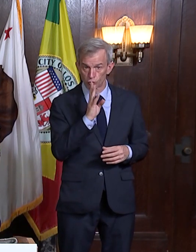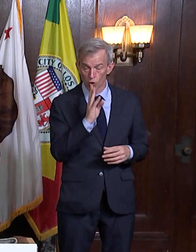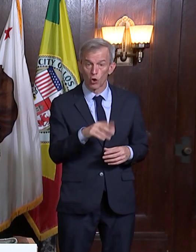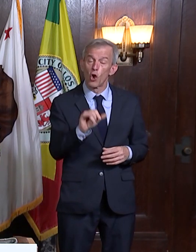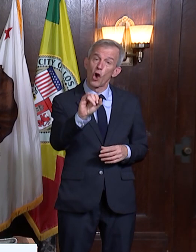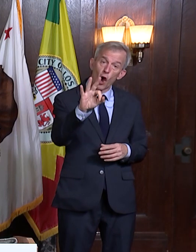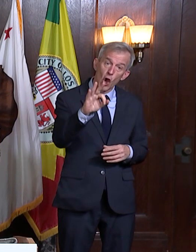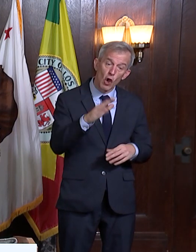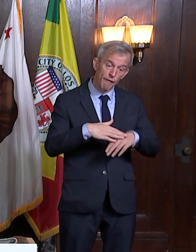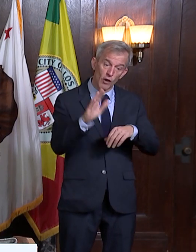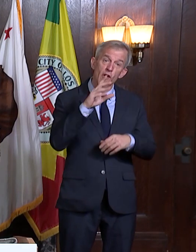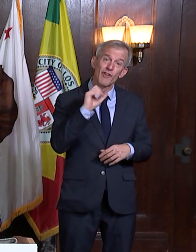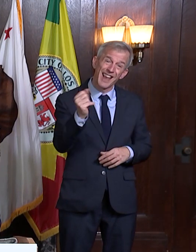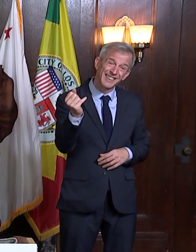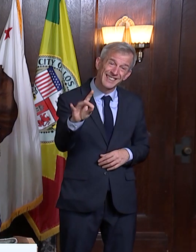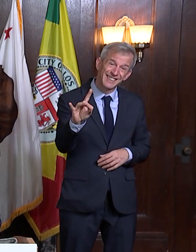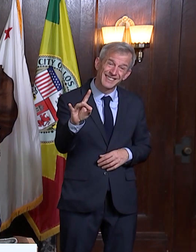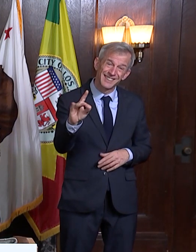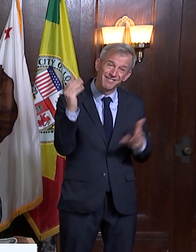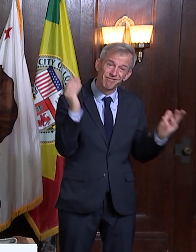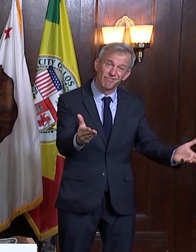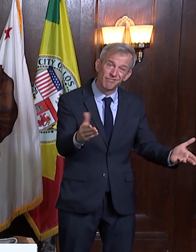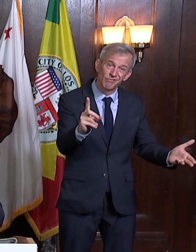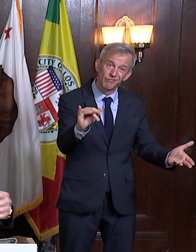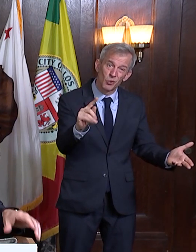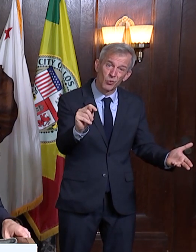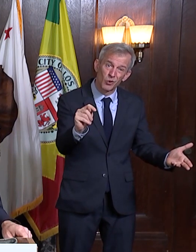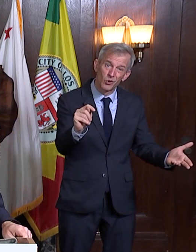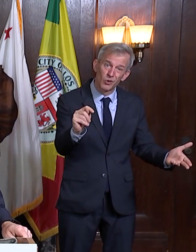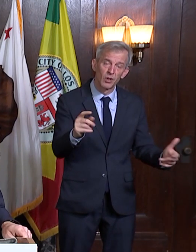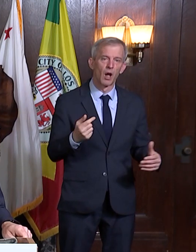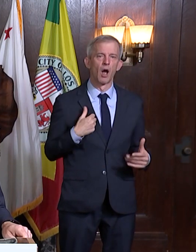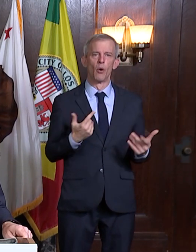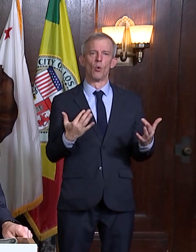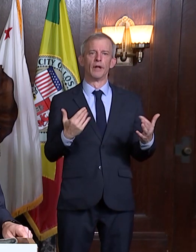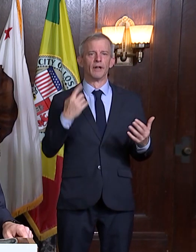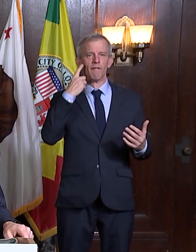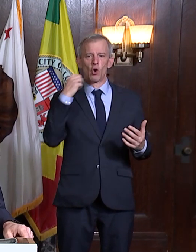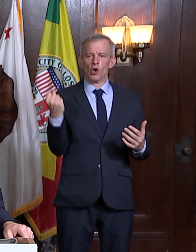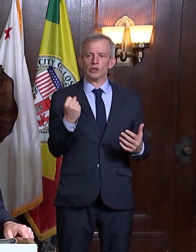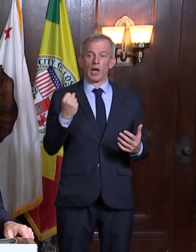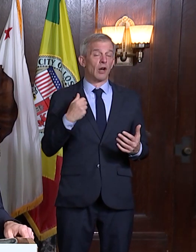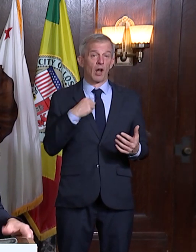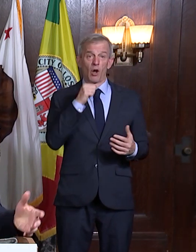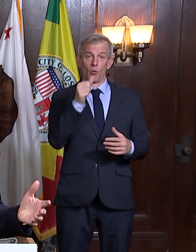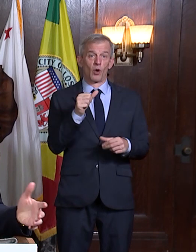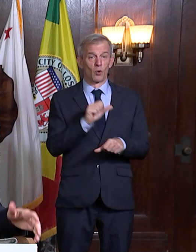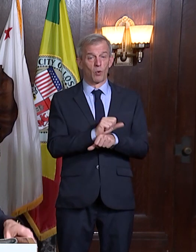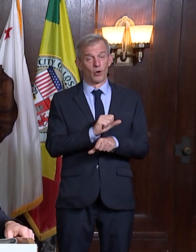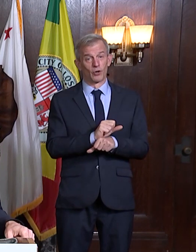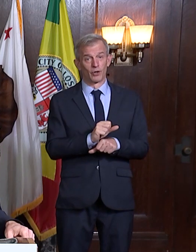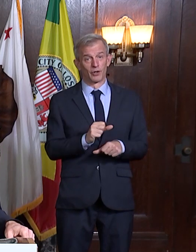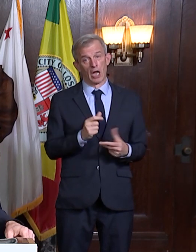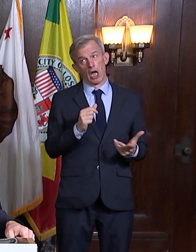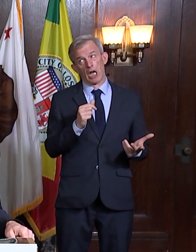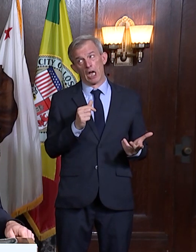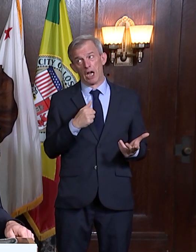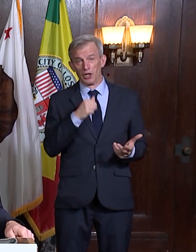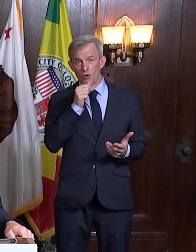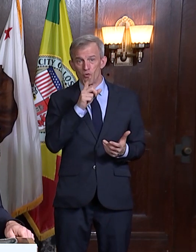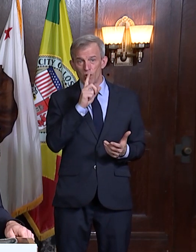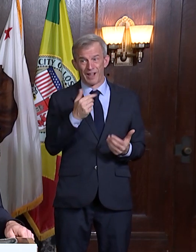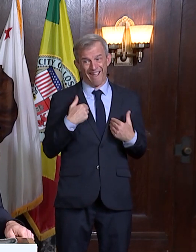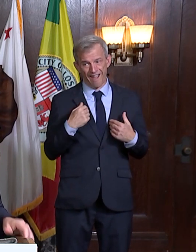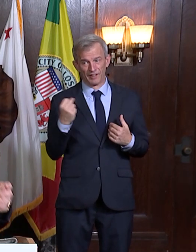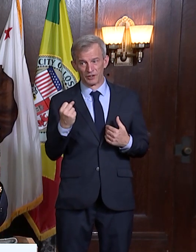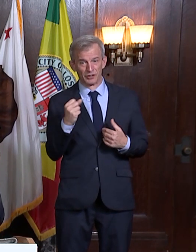and older and want to get a booster, get it. I certainly was waiting for a Saturday that I wasn't working, and many of you will appreciate I don't really have Saturdays that I don't work,